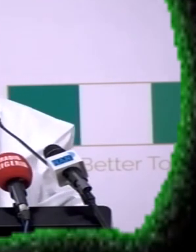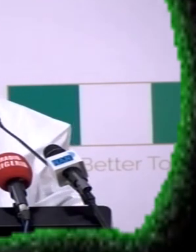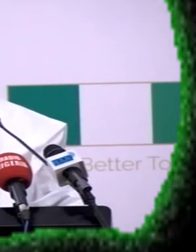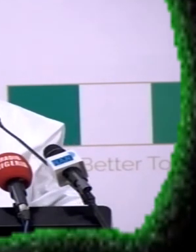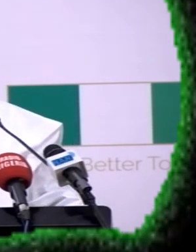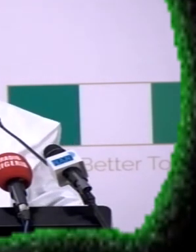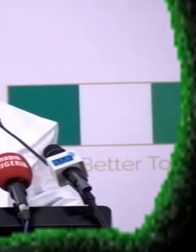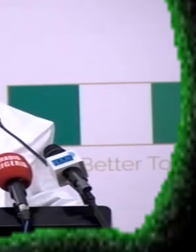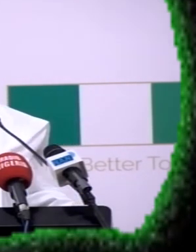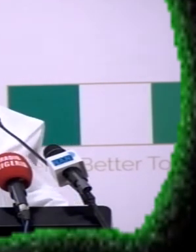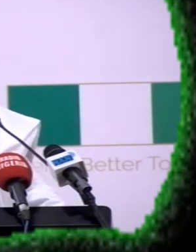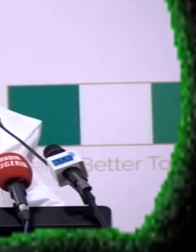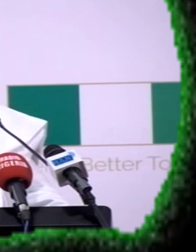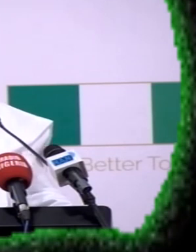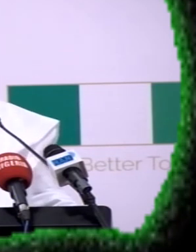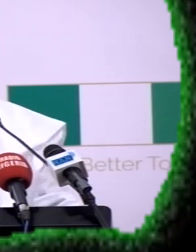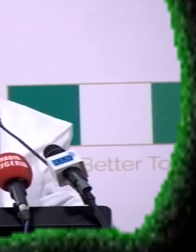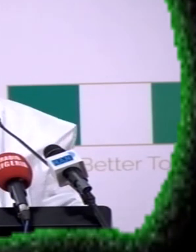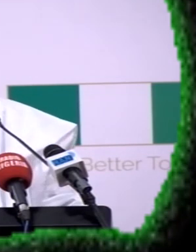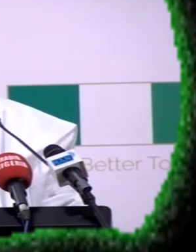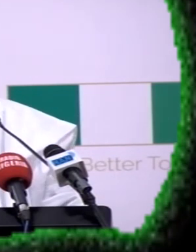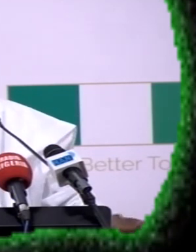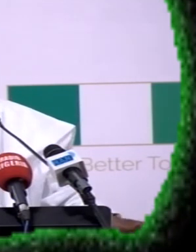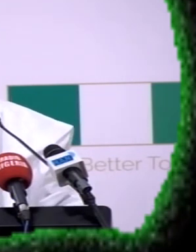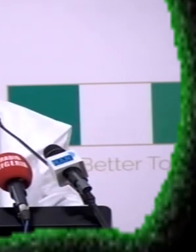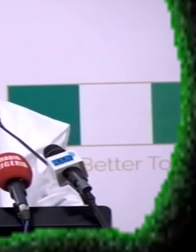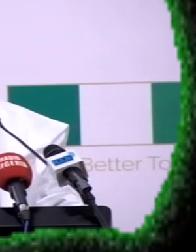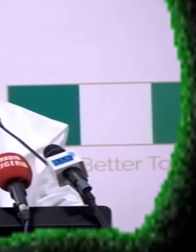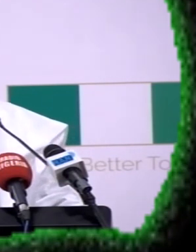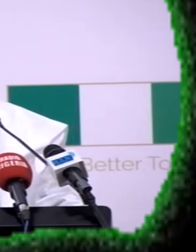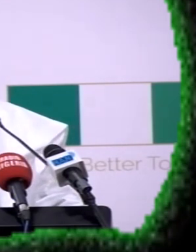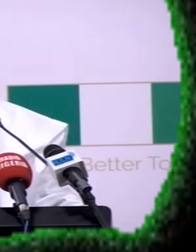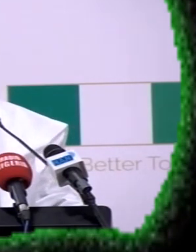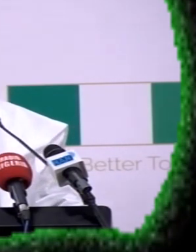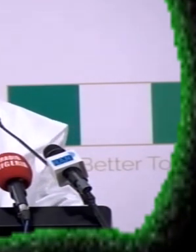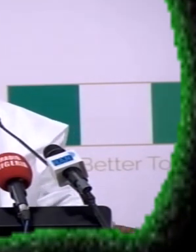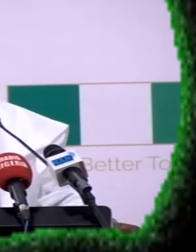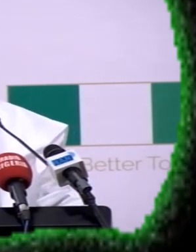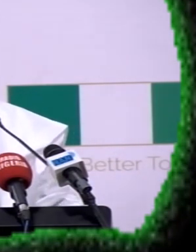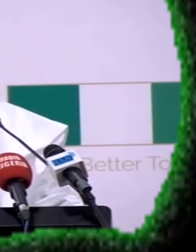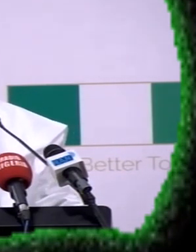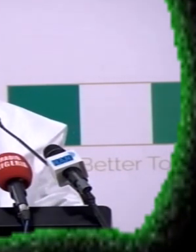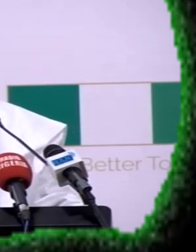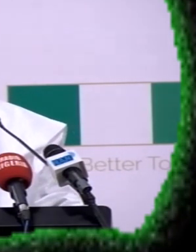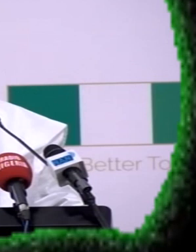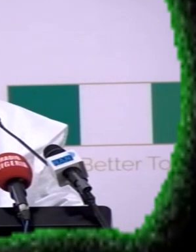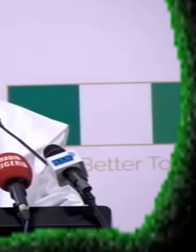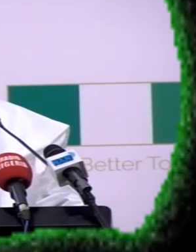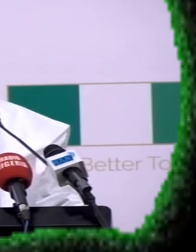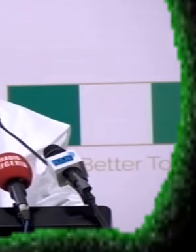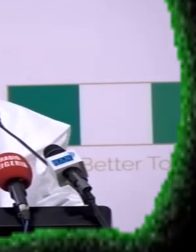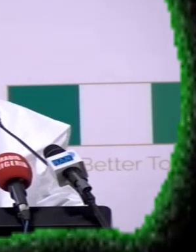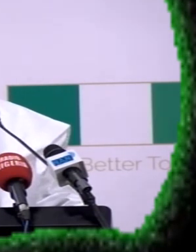manager. So, Your Eminence, distinguished ladies and gentlemen, power to us should be a